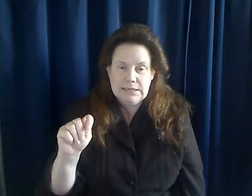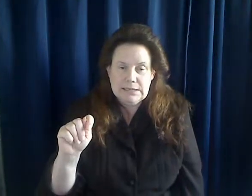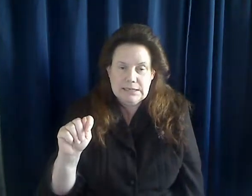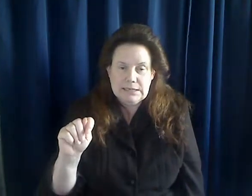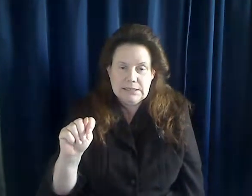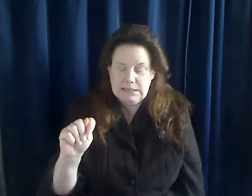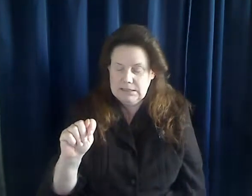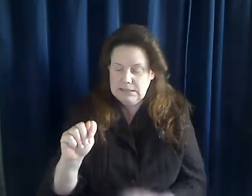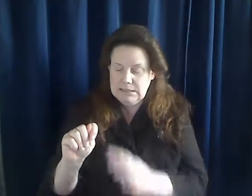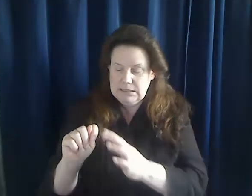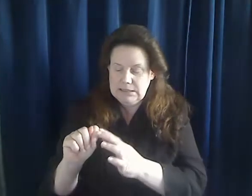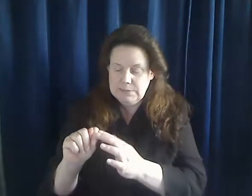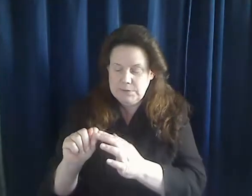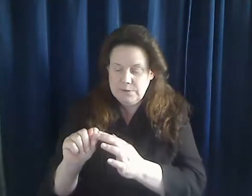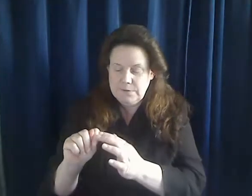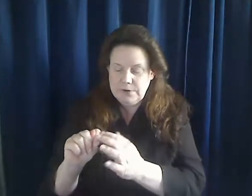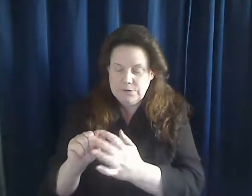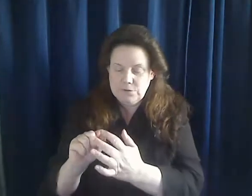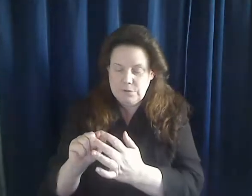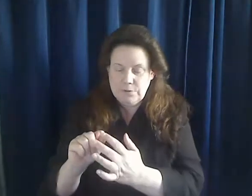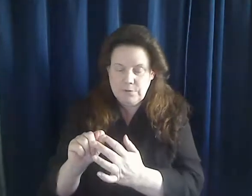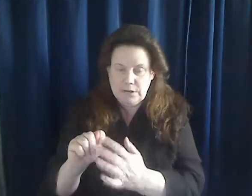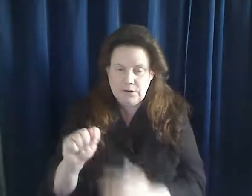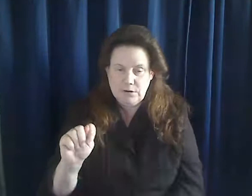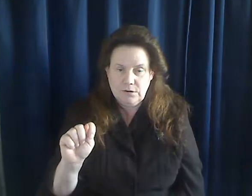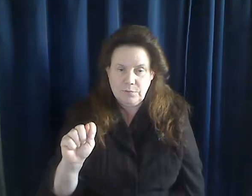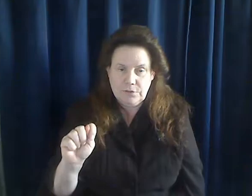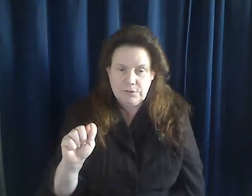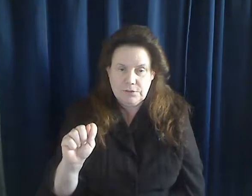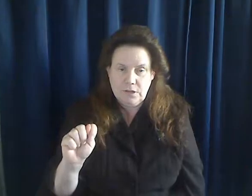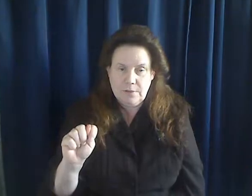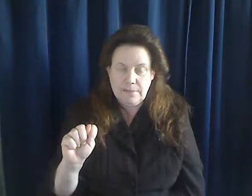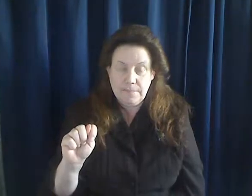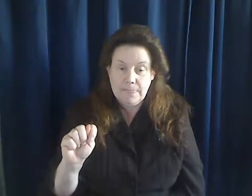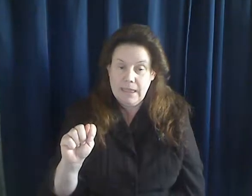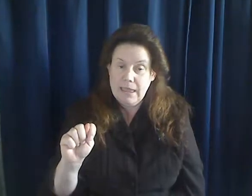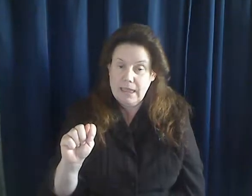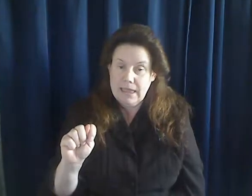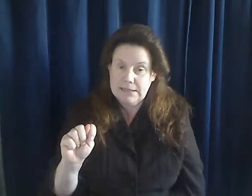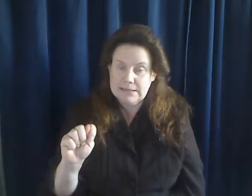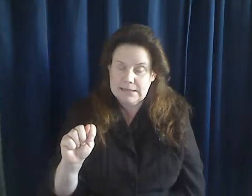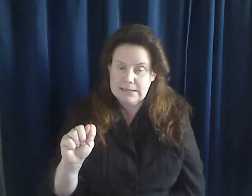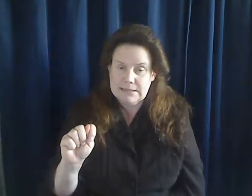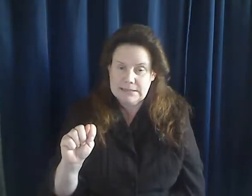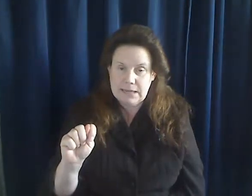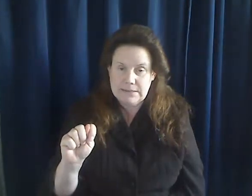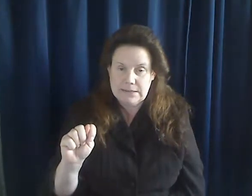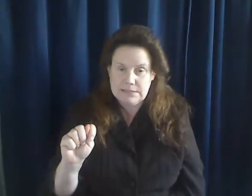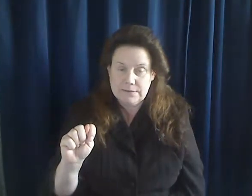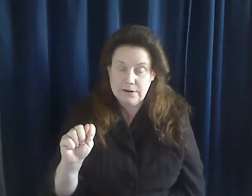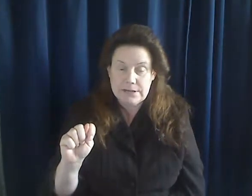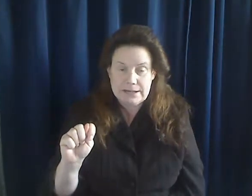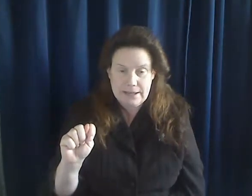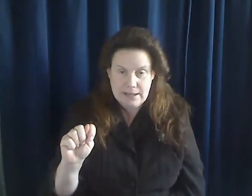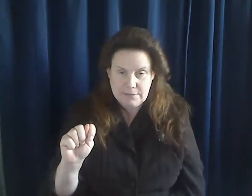T is between fingers 2 and 3, or pointer and tall man. And a sign that is very